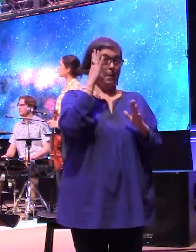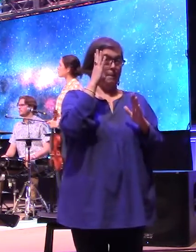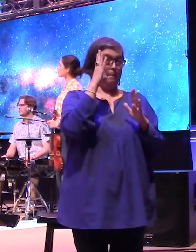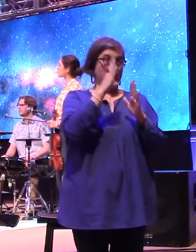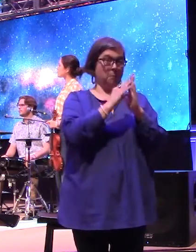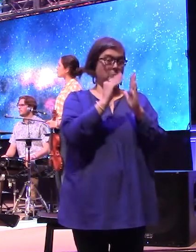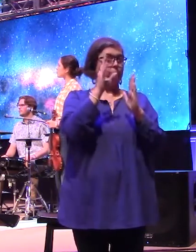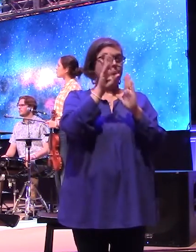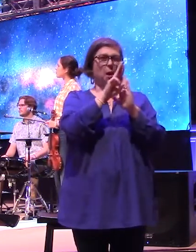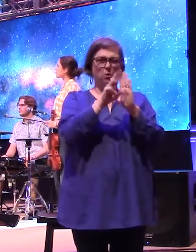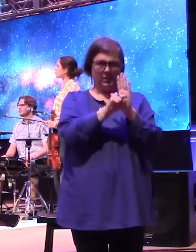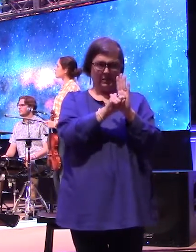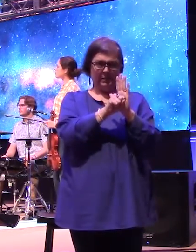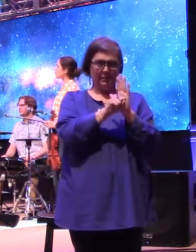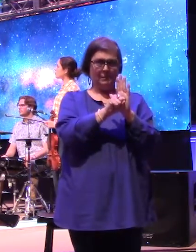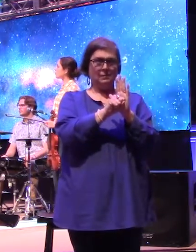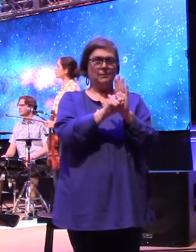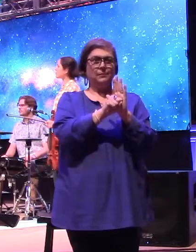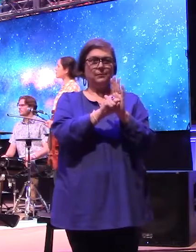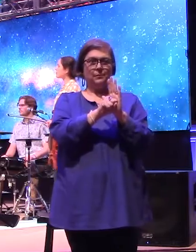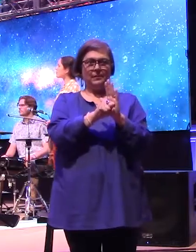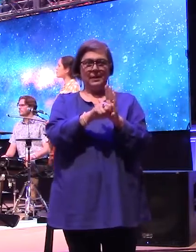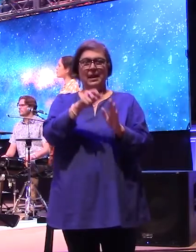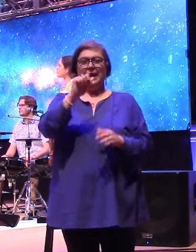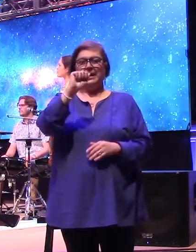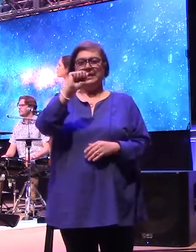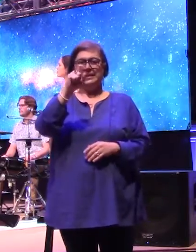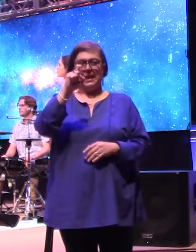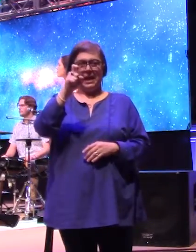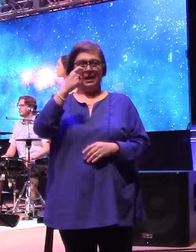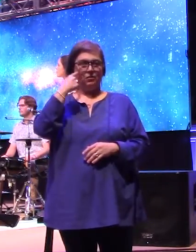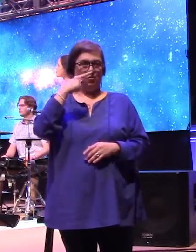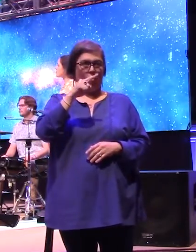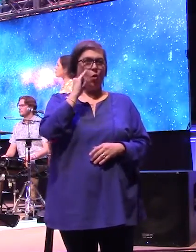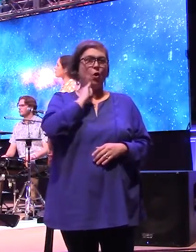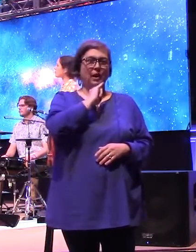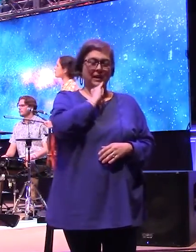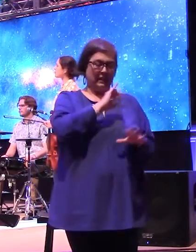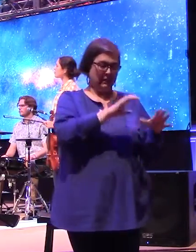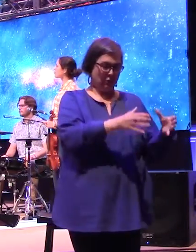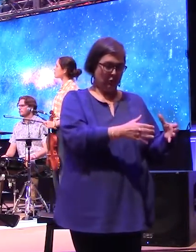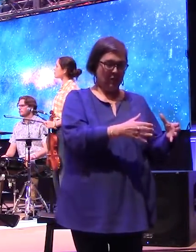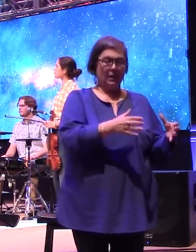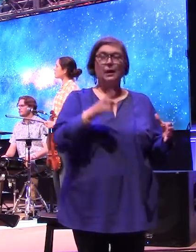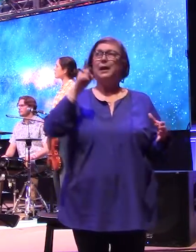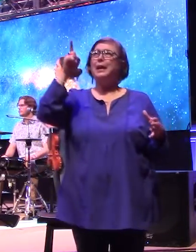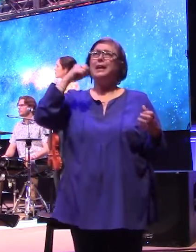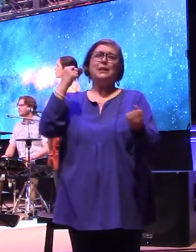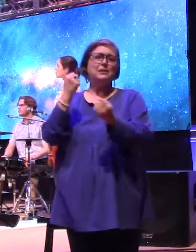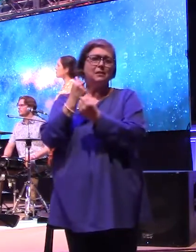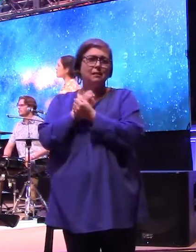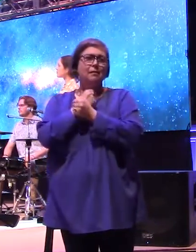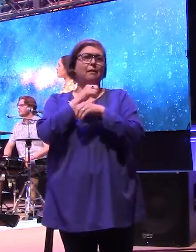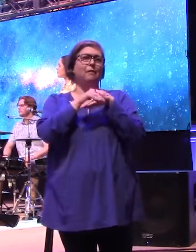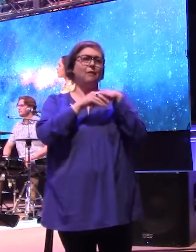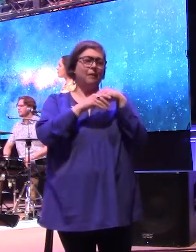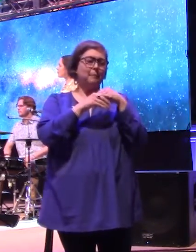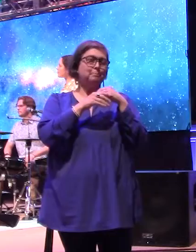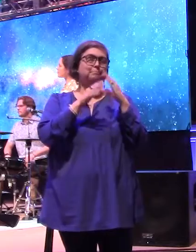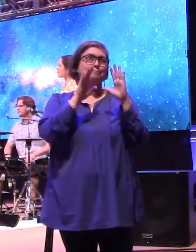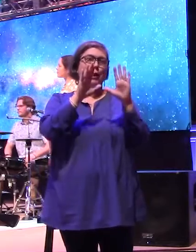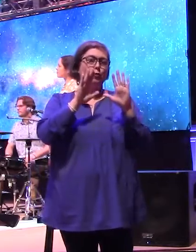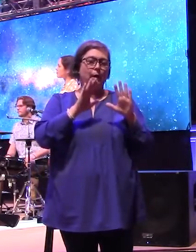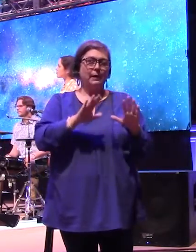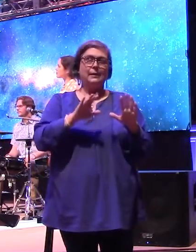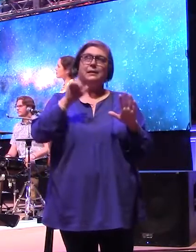Israel. Then he jumps back into this discourse on God. The Lord is compassionate and gracious, slow to anger, abounding in